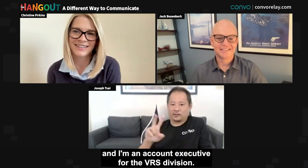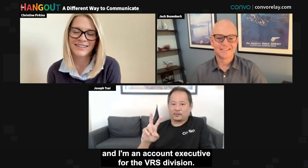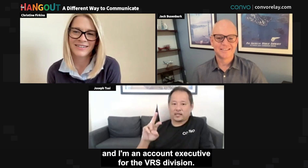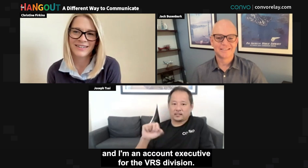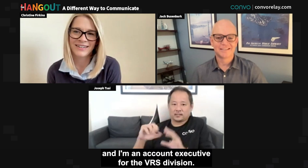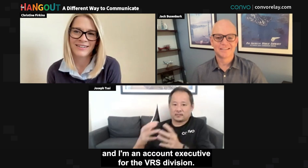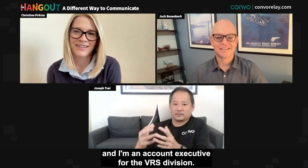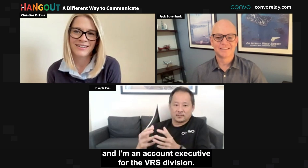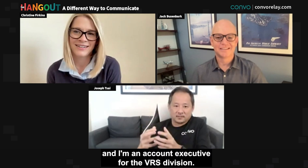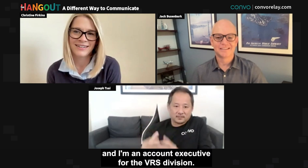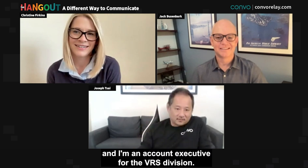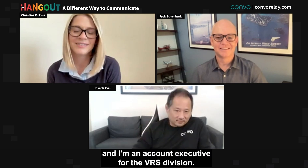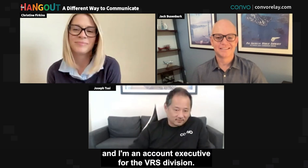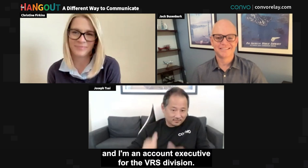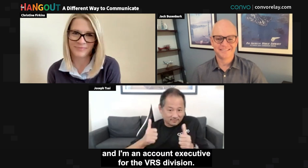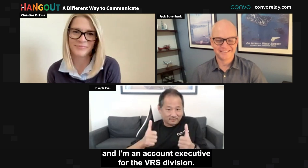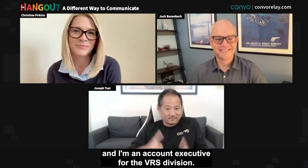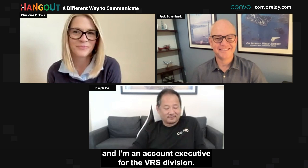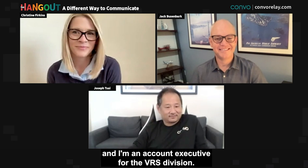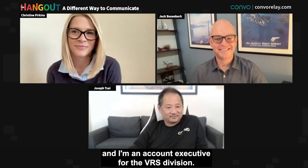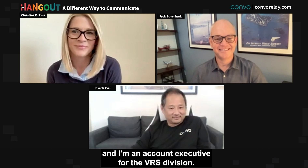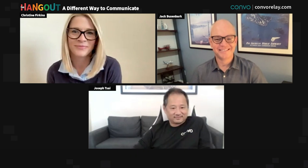executive for the VRS division.